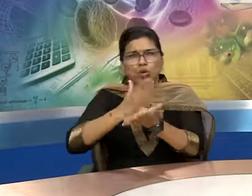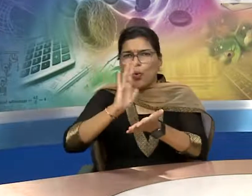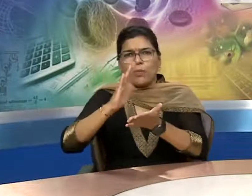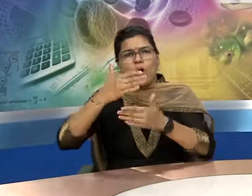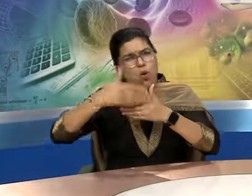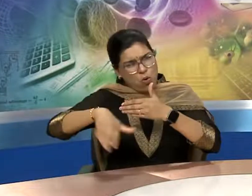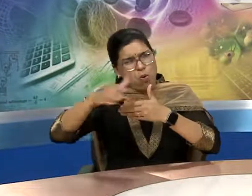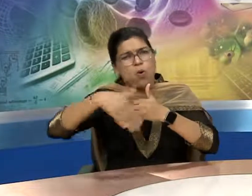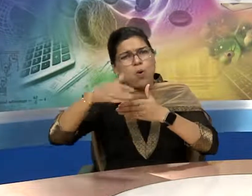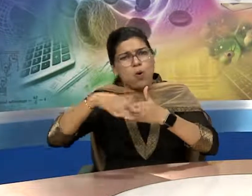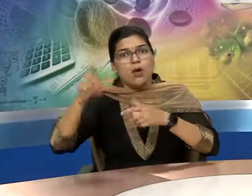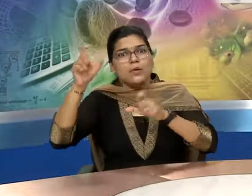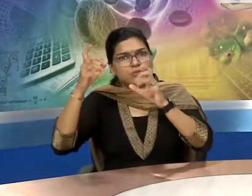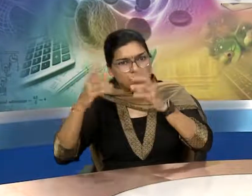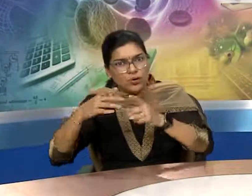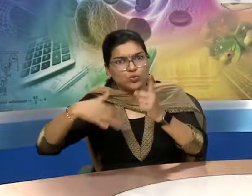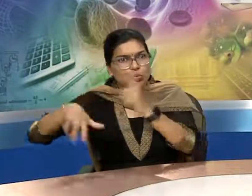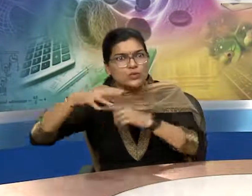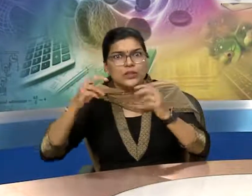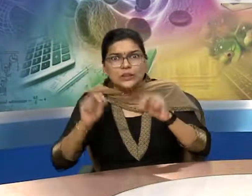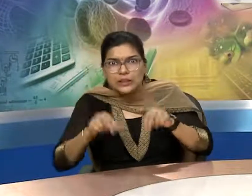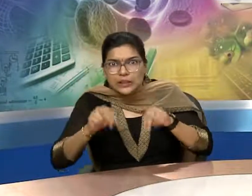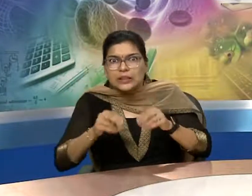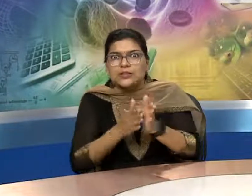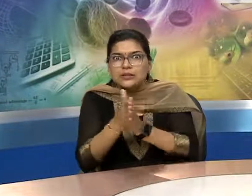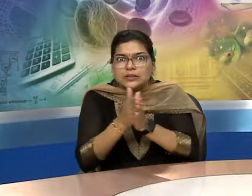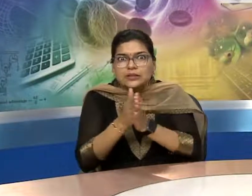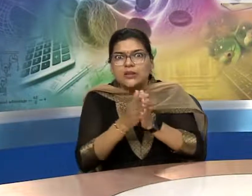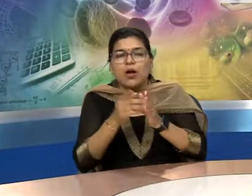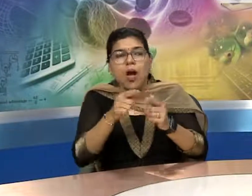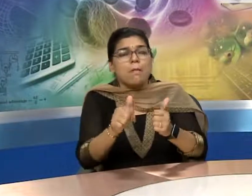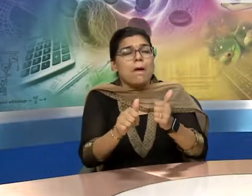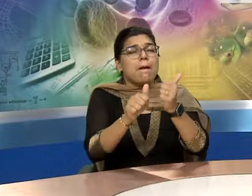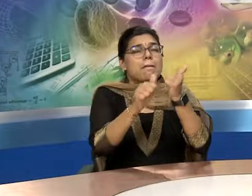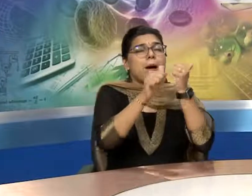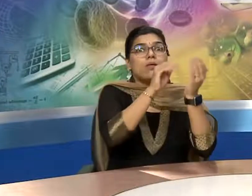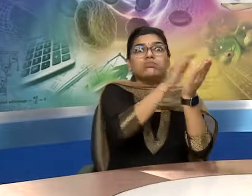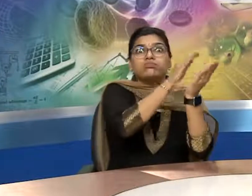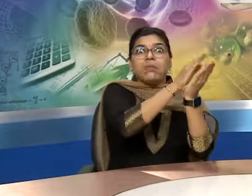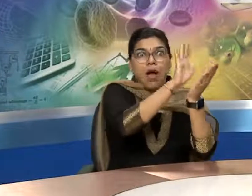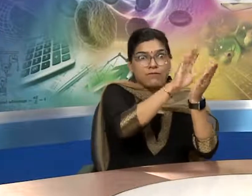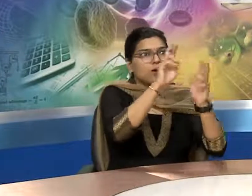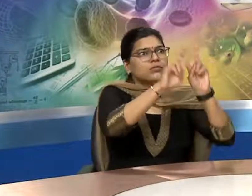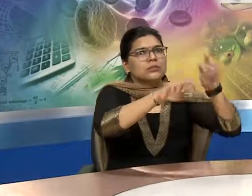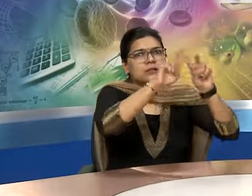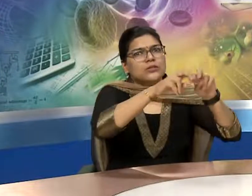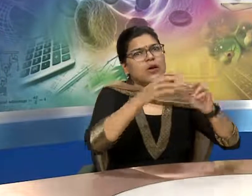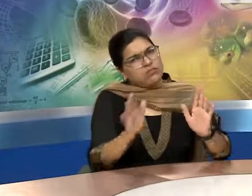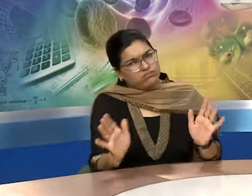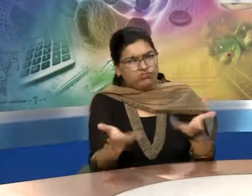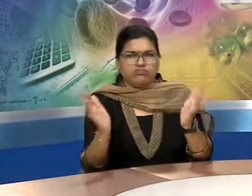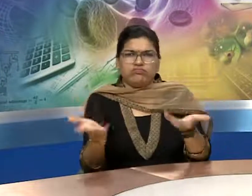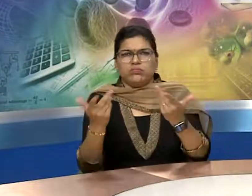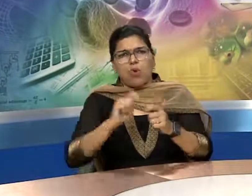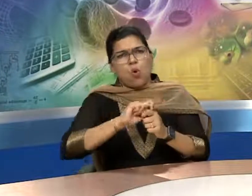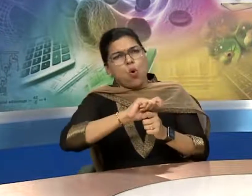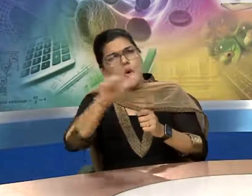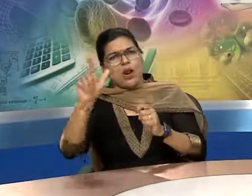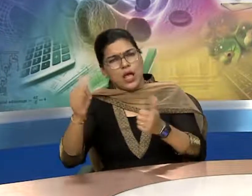was that it works for continued social well-being of the society as an agency in charge of